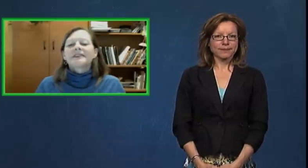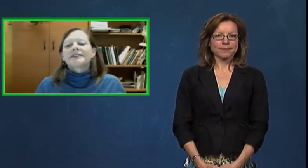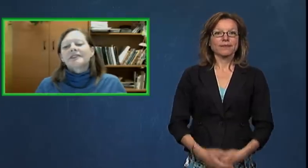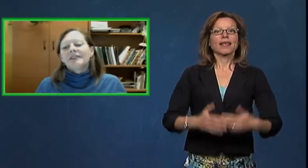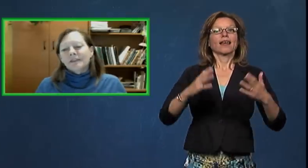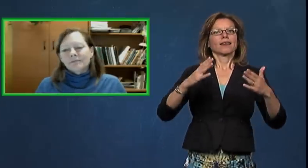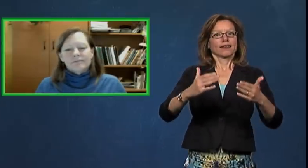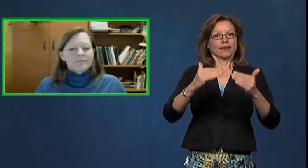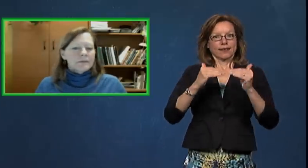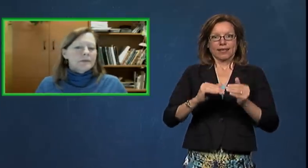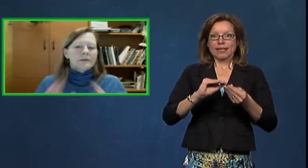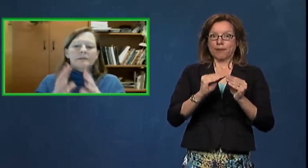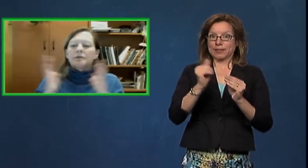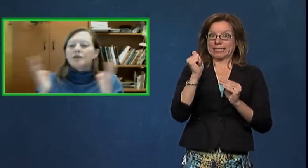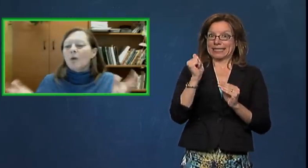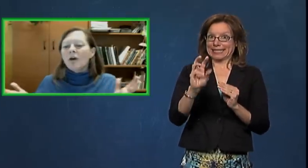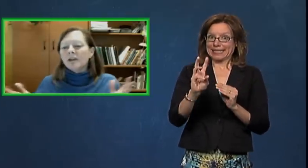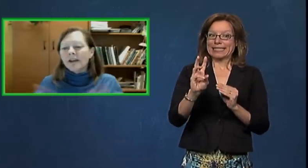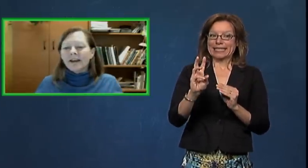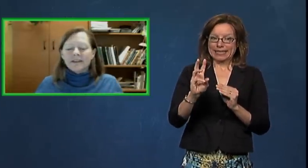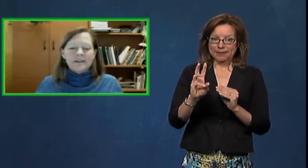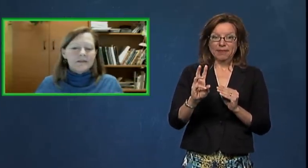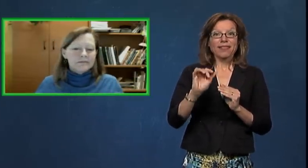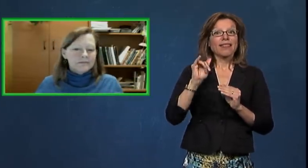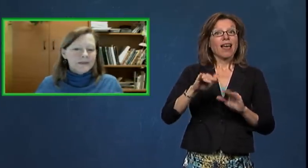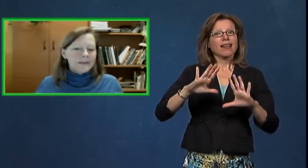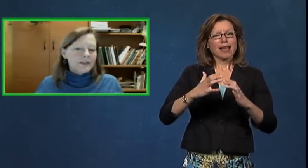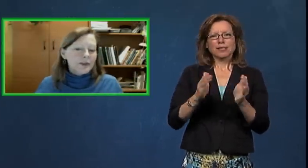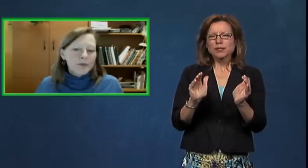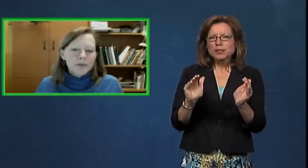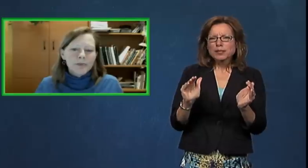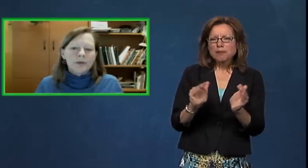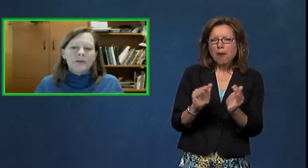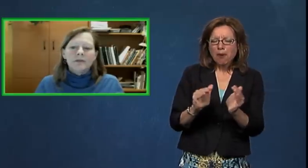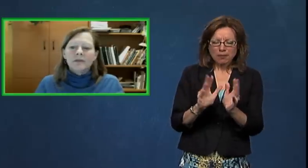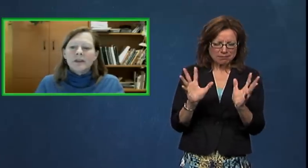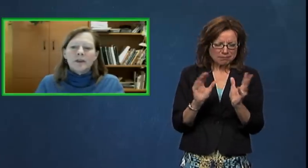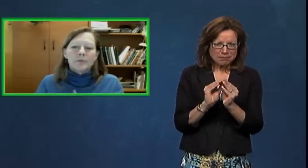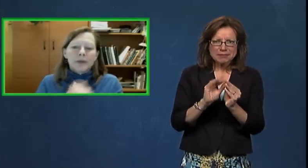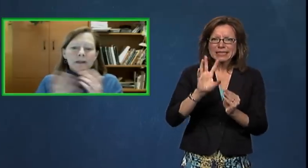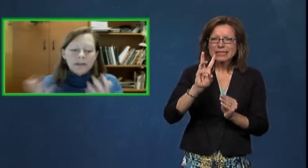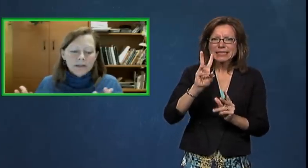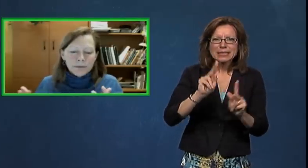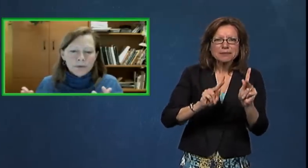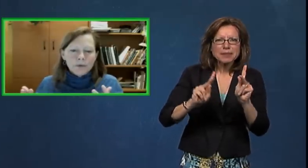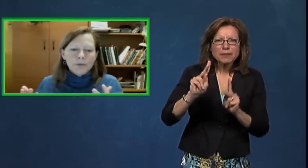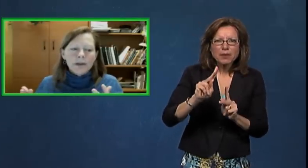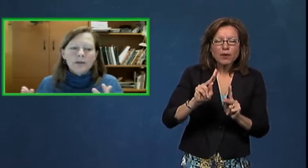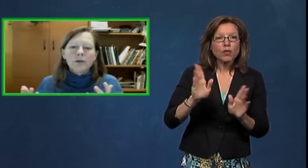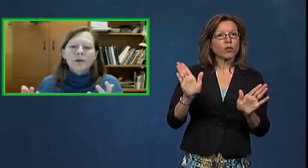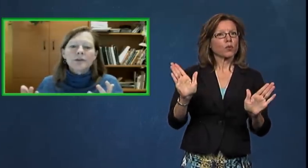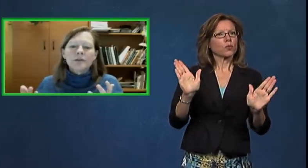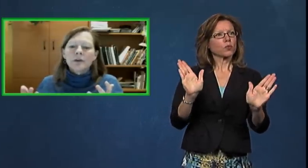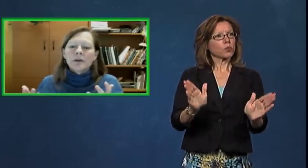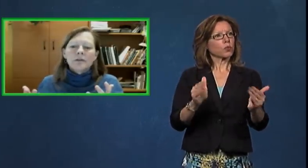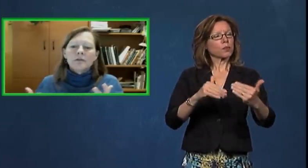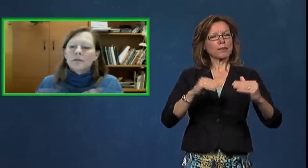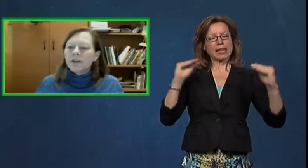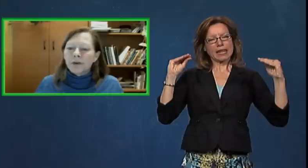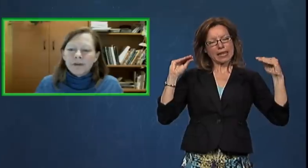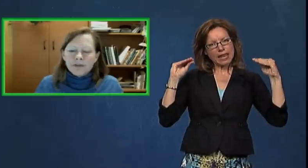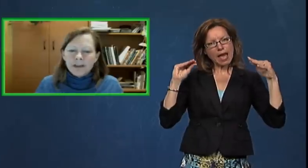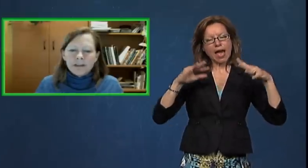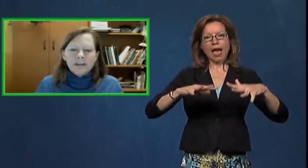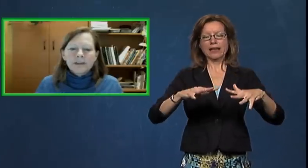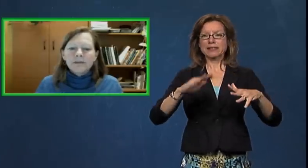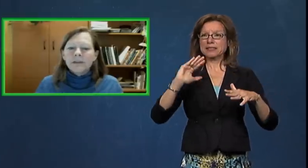Slide 16, small class, 6 people, brightly lit room that looks